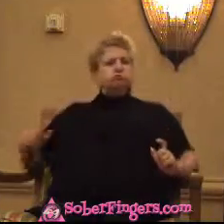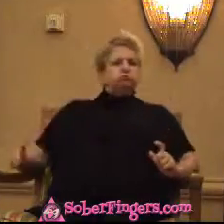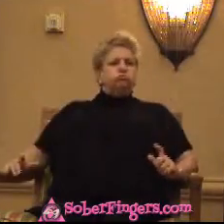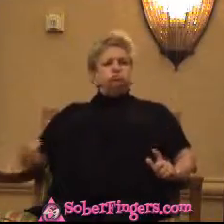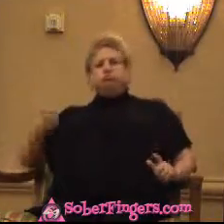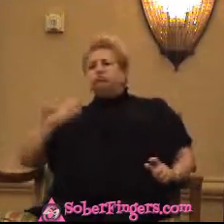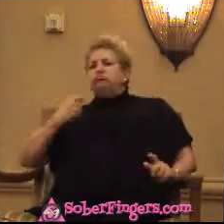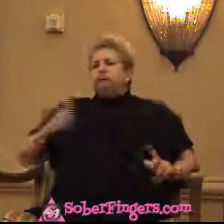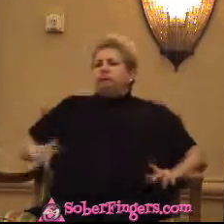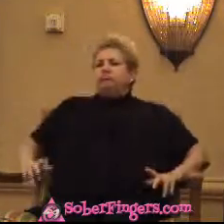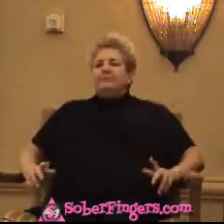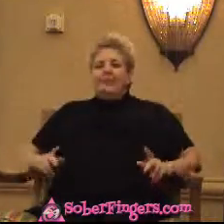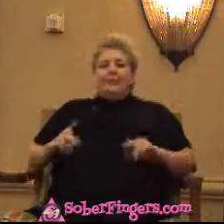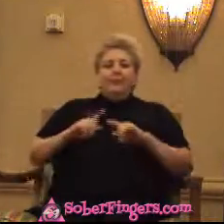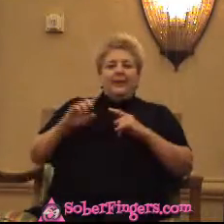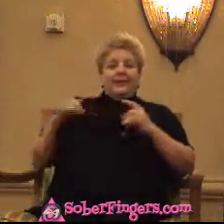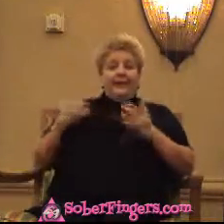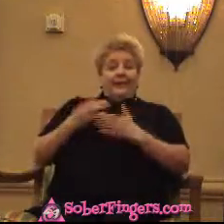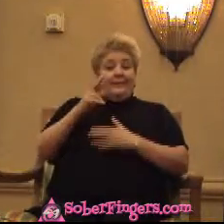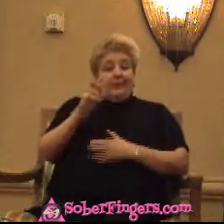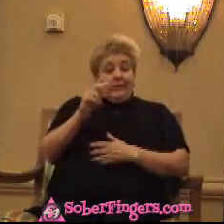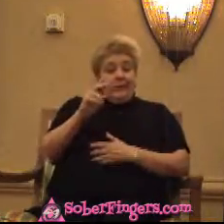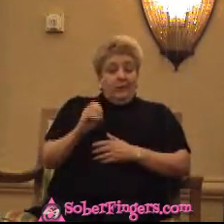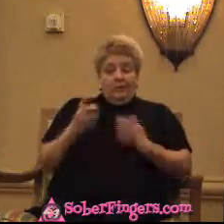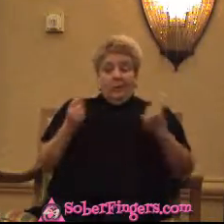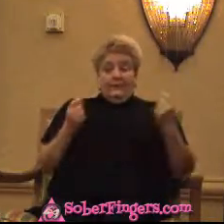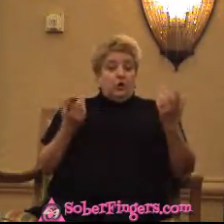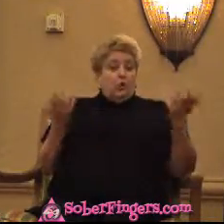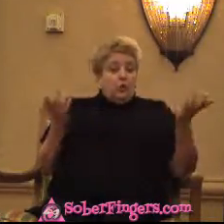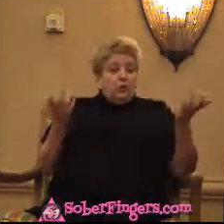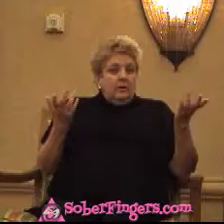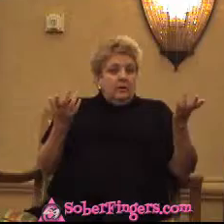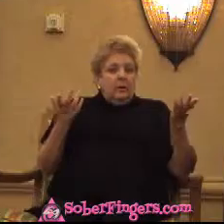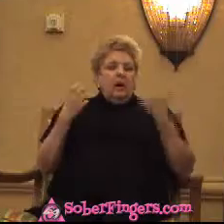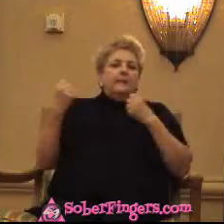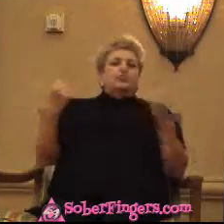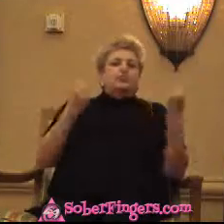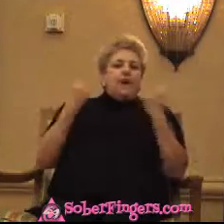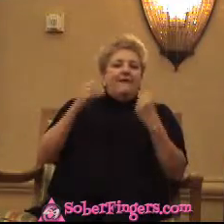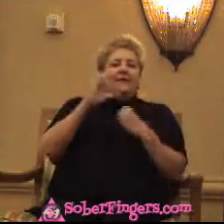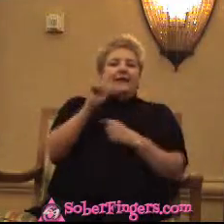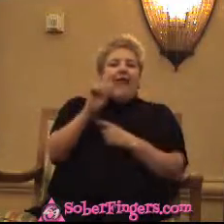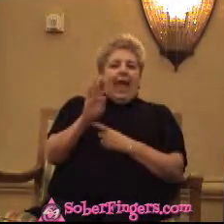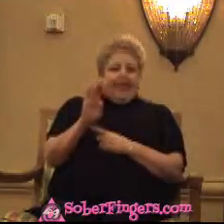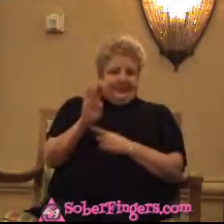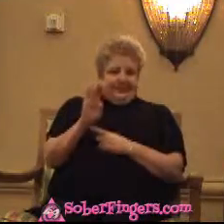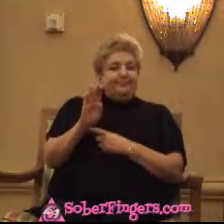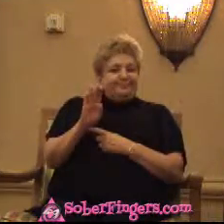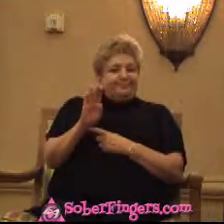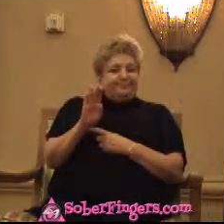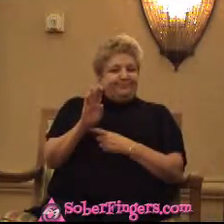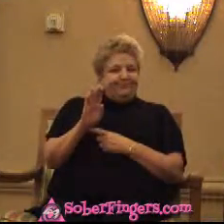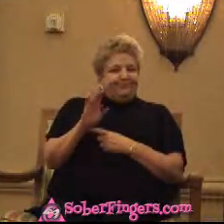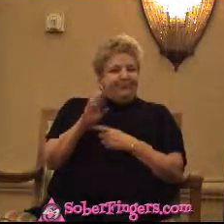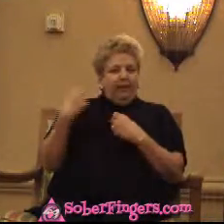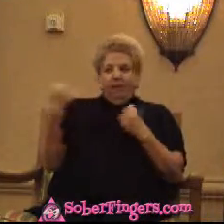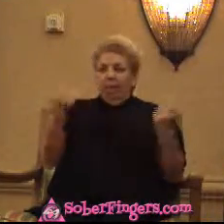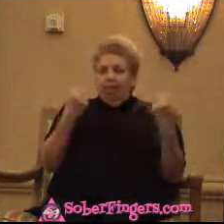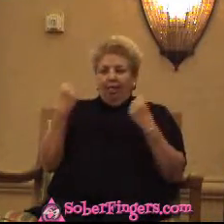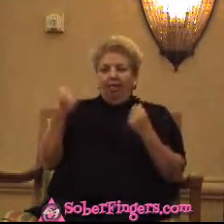Reno, and what am I going to do? I got a job driving a cab for Whittlesey Cab, and you know, I found out